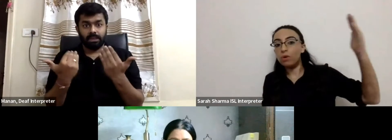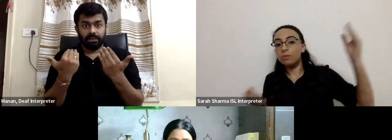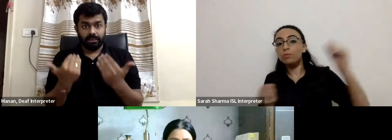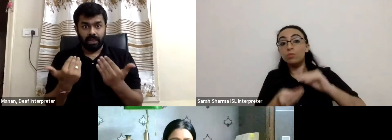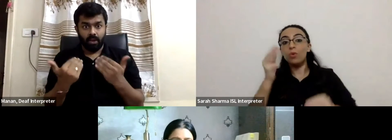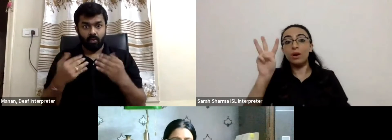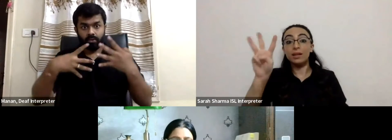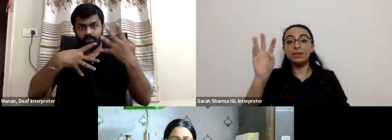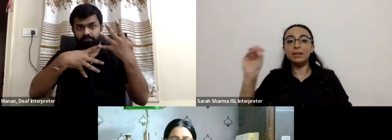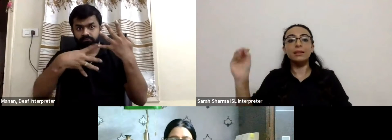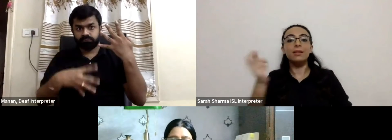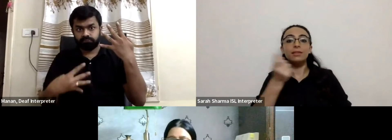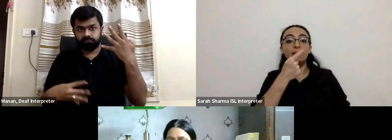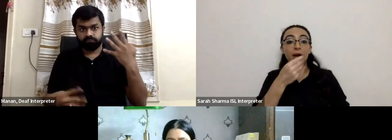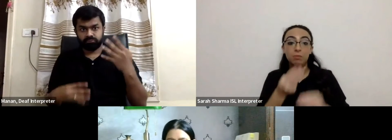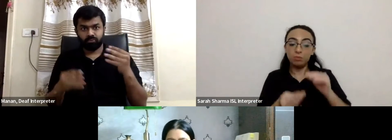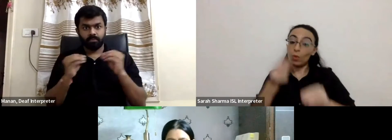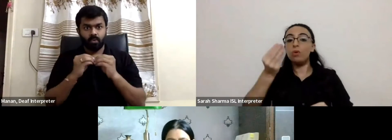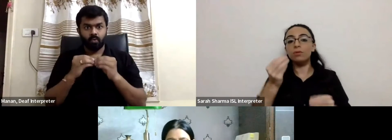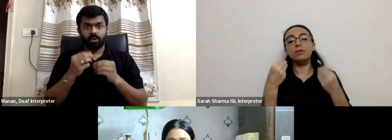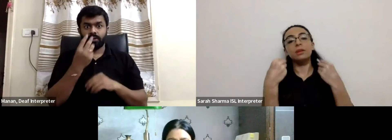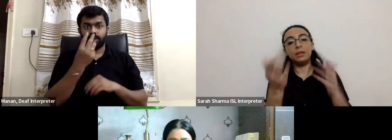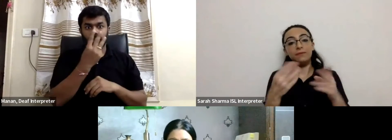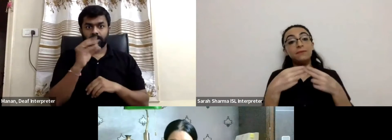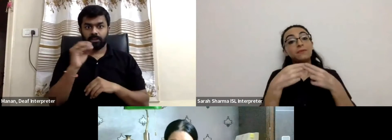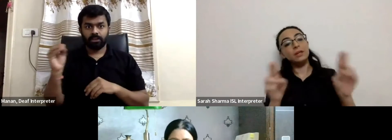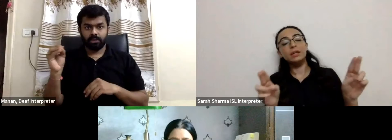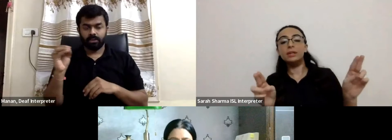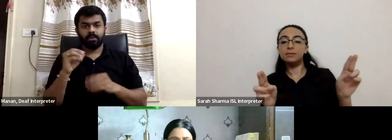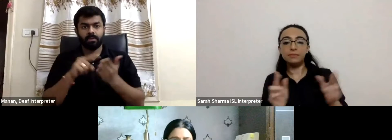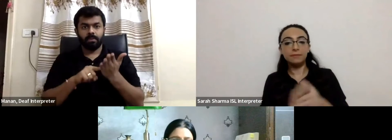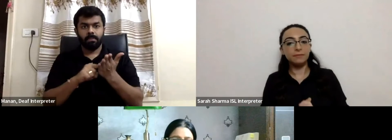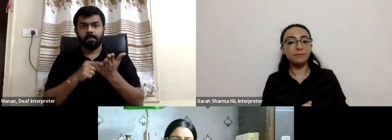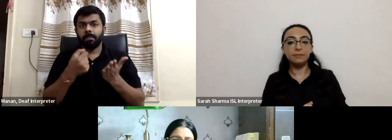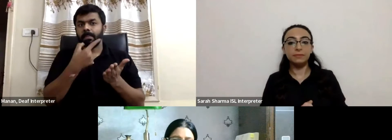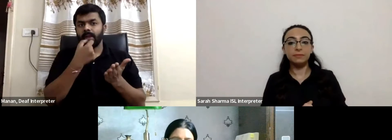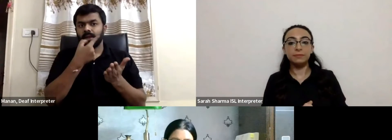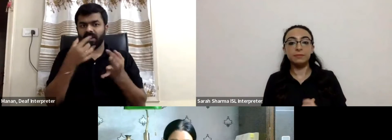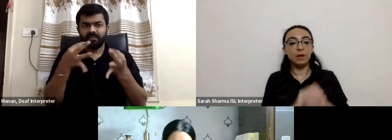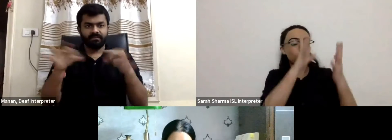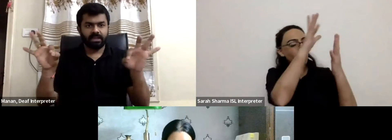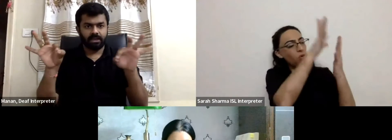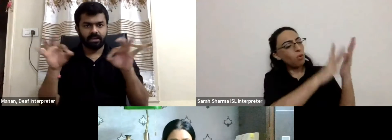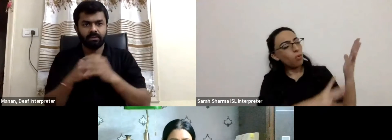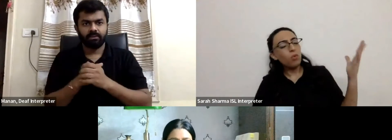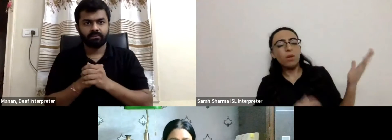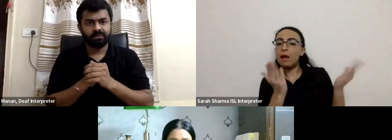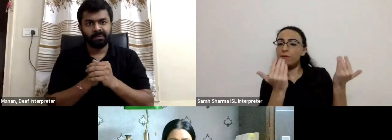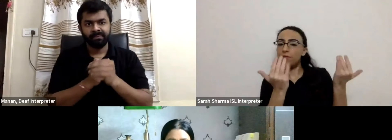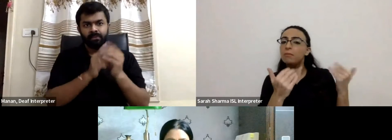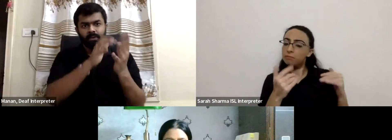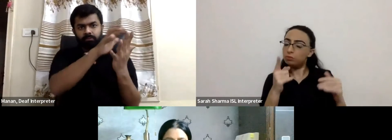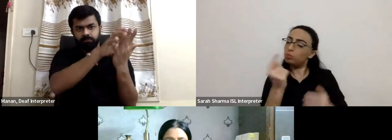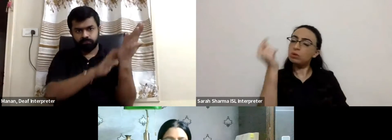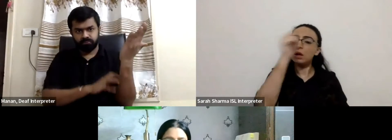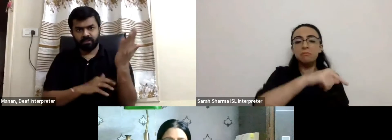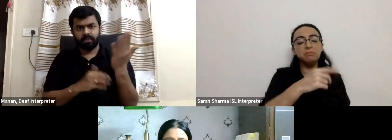300 medicines. So all that is in the EDL is available in Mohalla